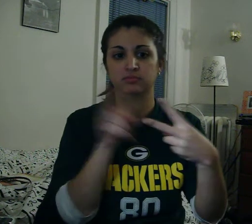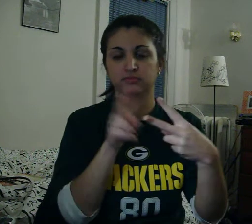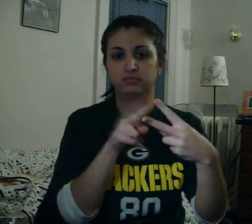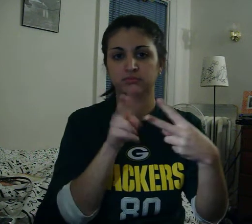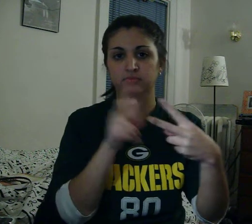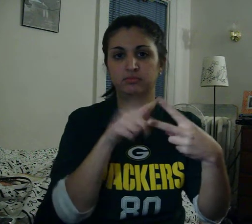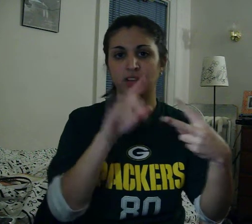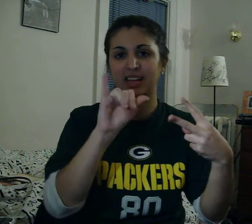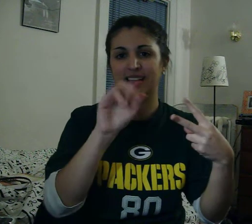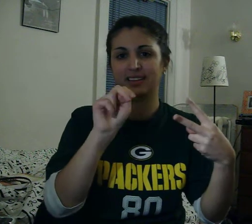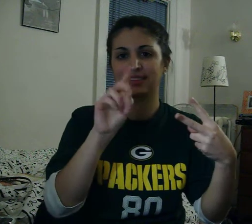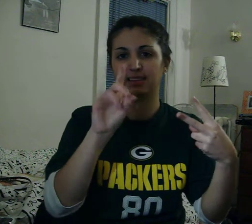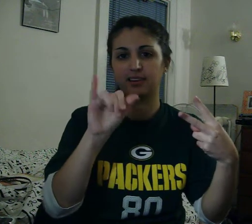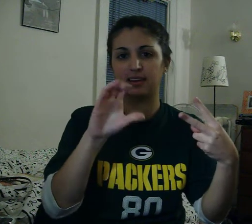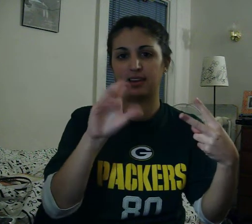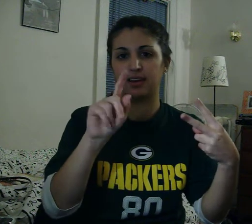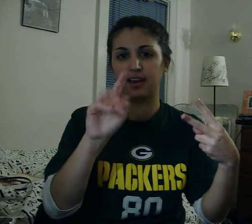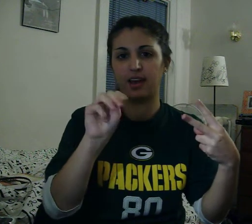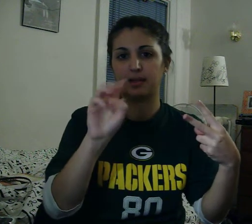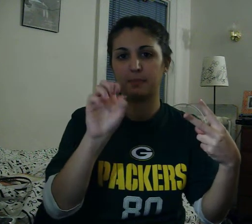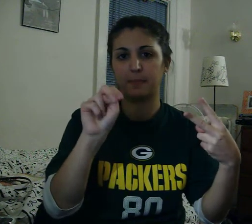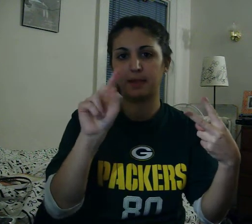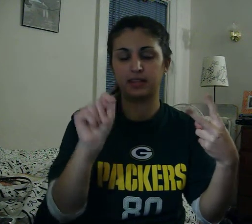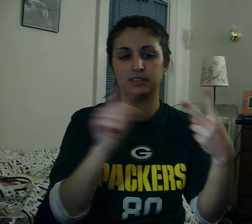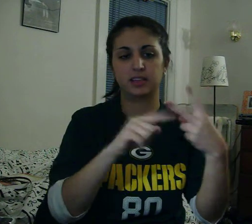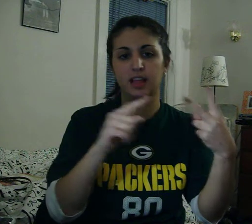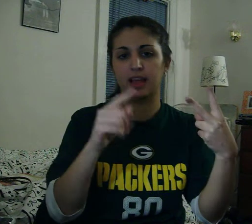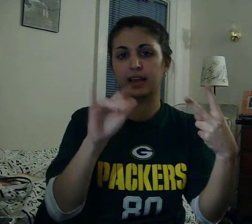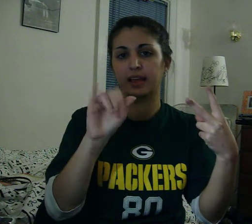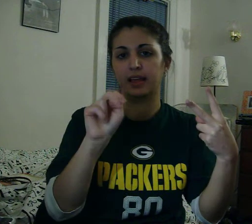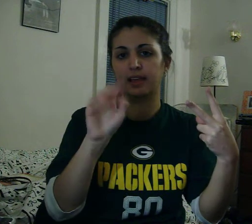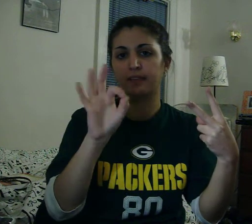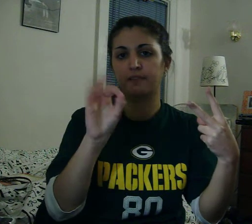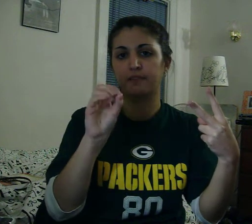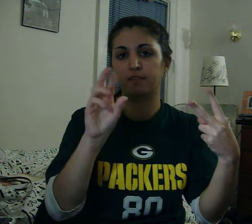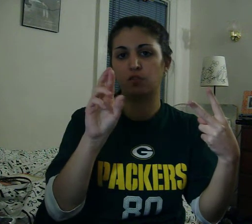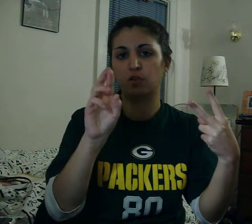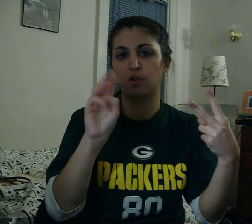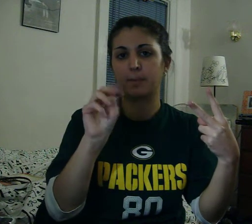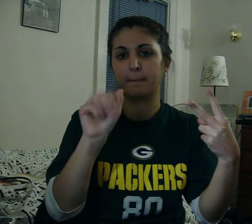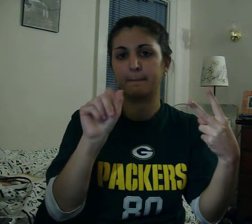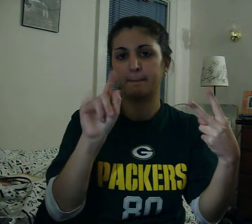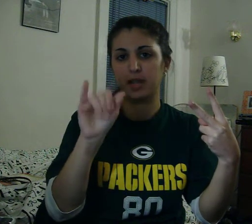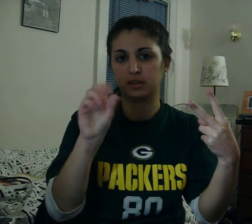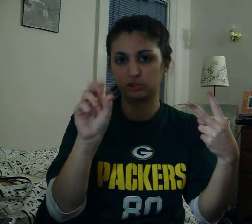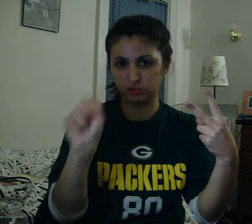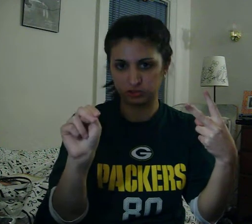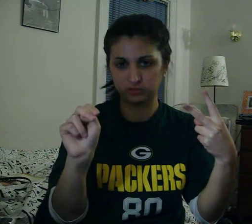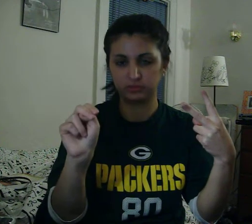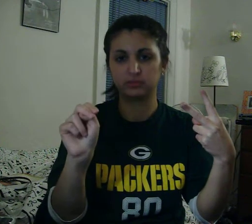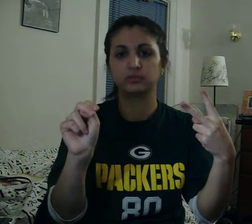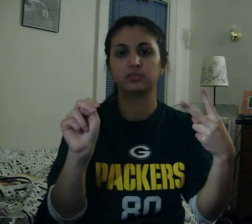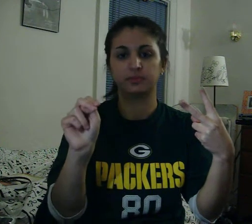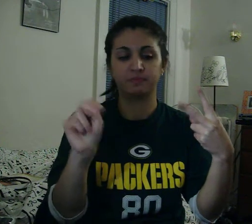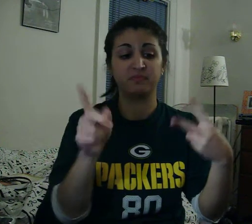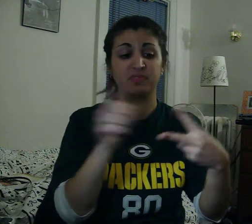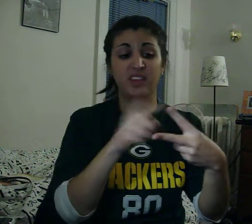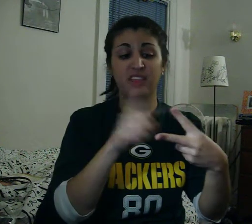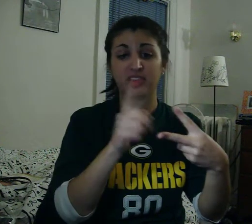information. The information is the formal charges, written charges by the prosecutor. The indictment is